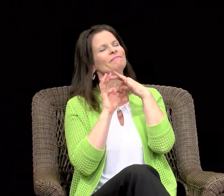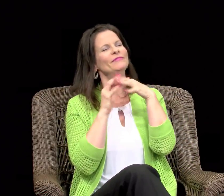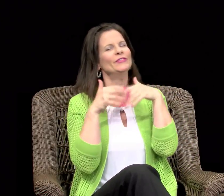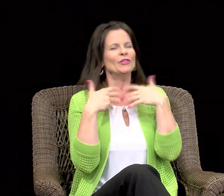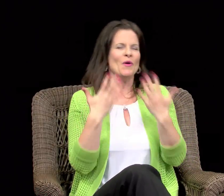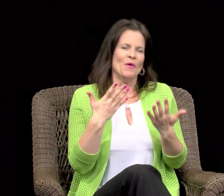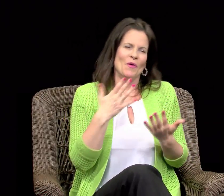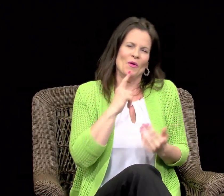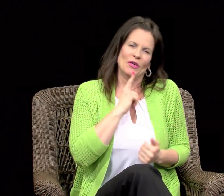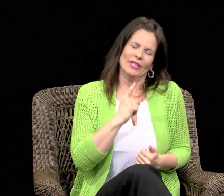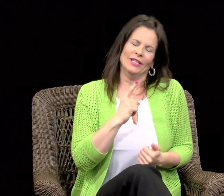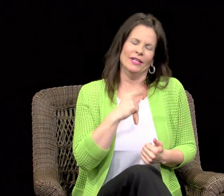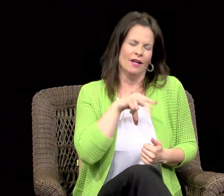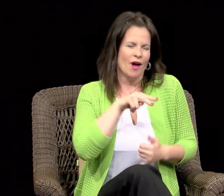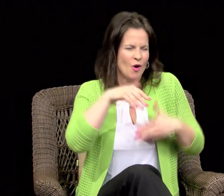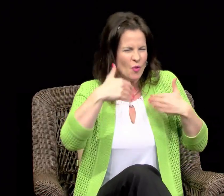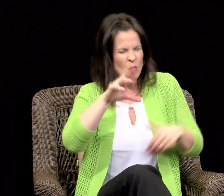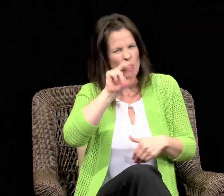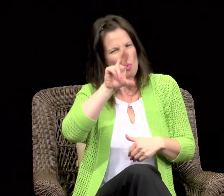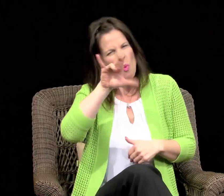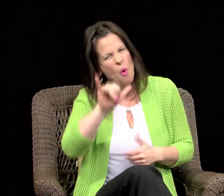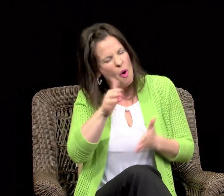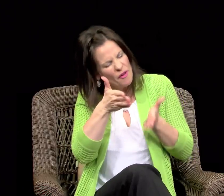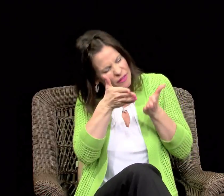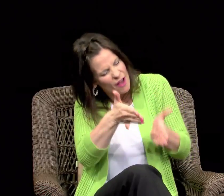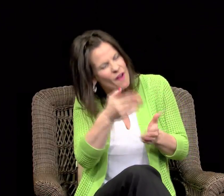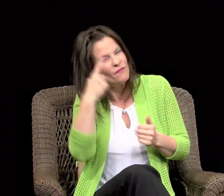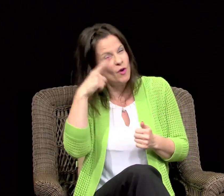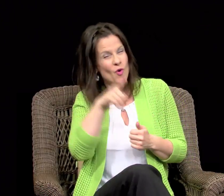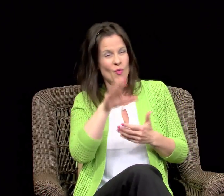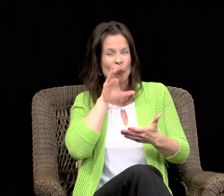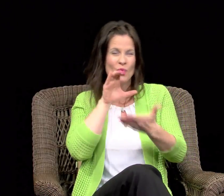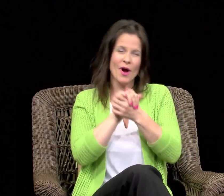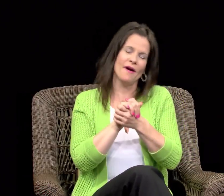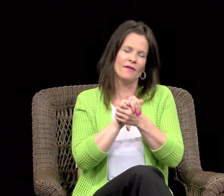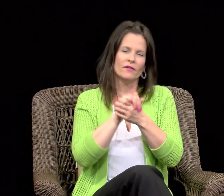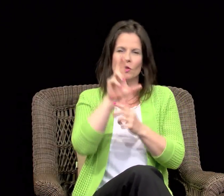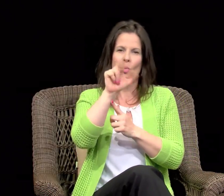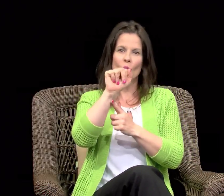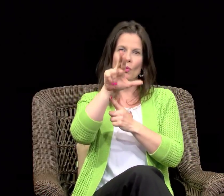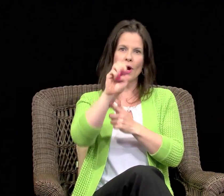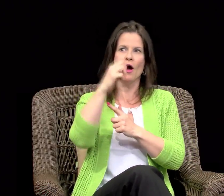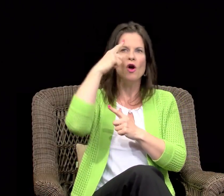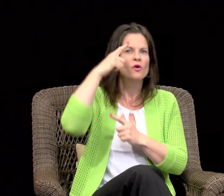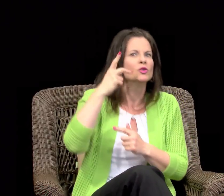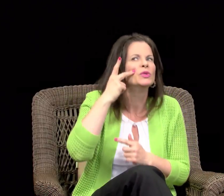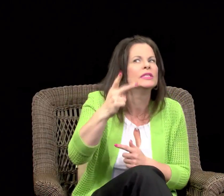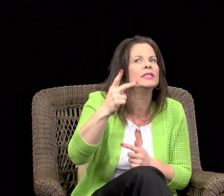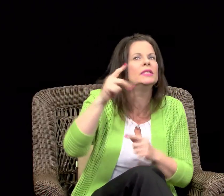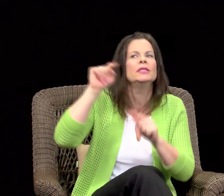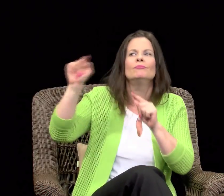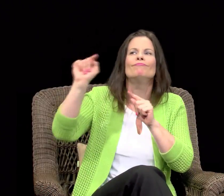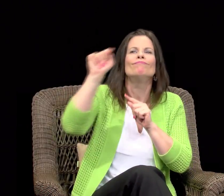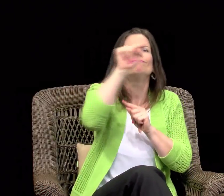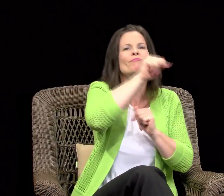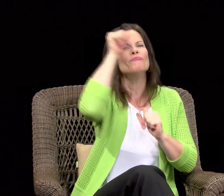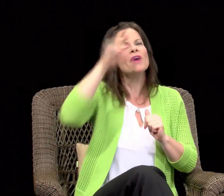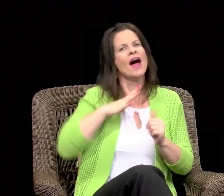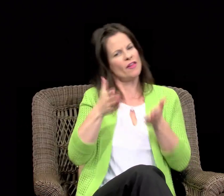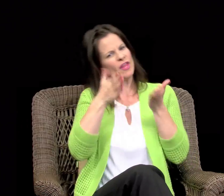always connected with Joey. So Rory was there for his wife. It's rare to see that. There